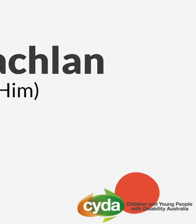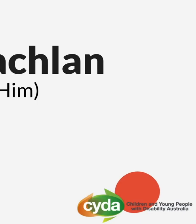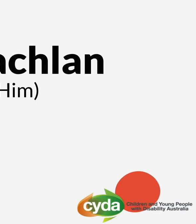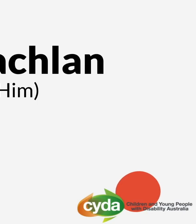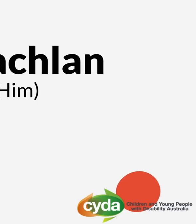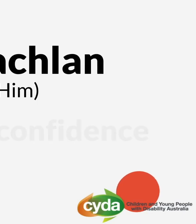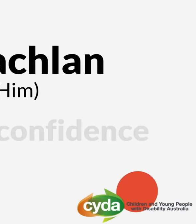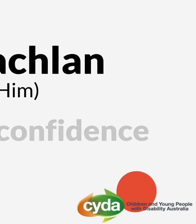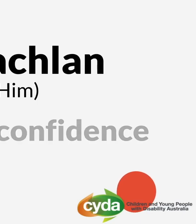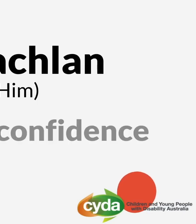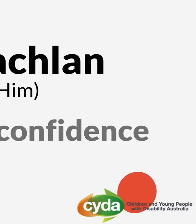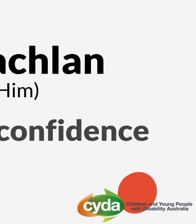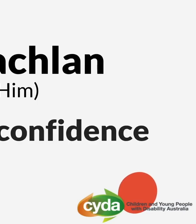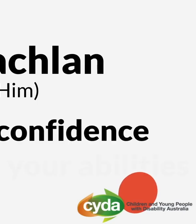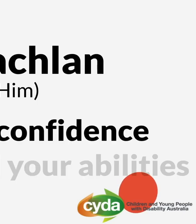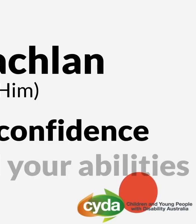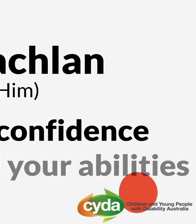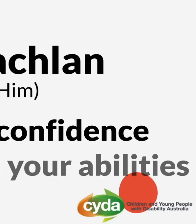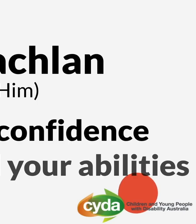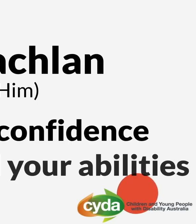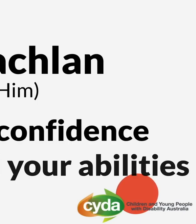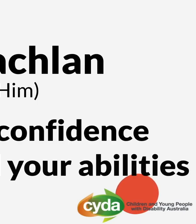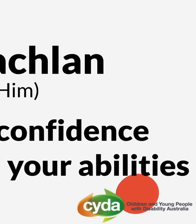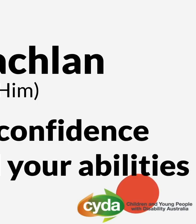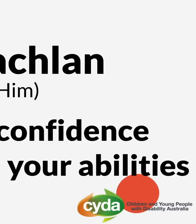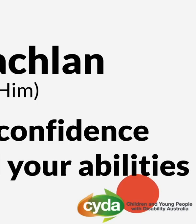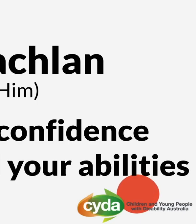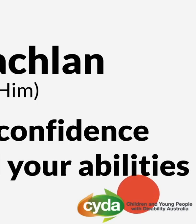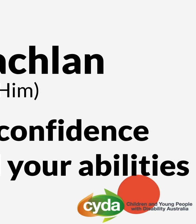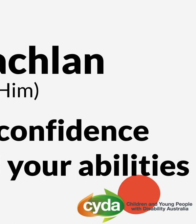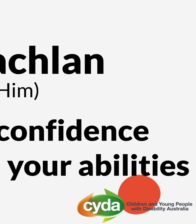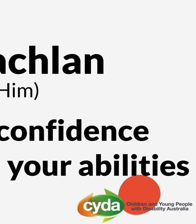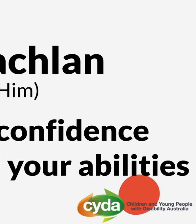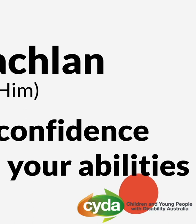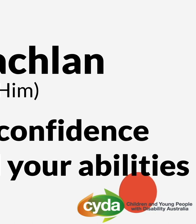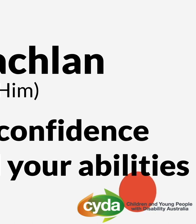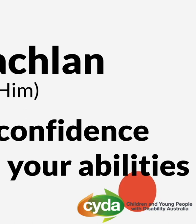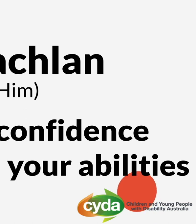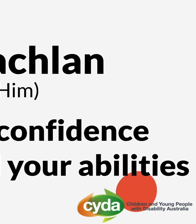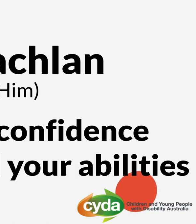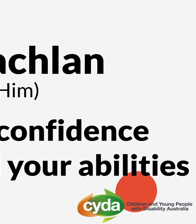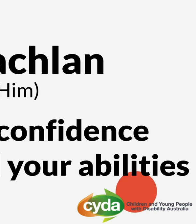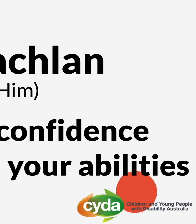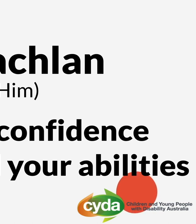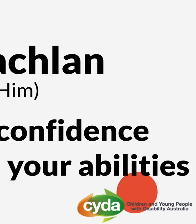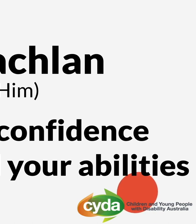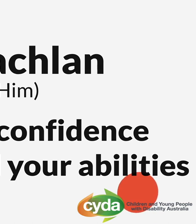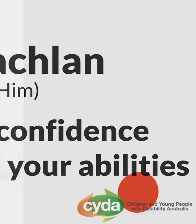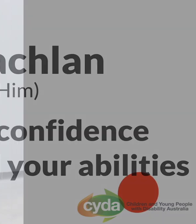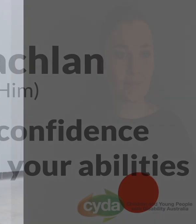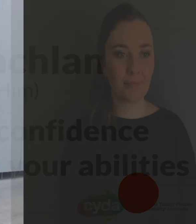tim Lachlan he him developing confidence in yourself and your abilities